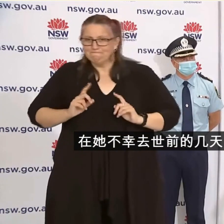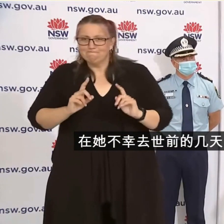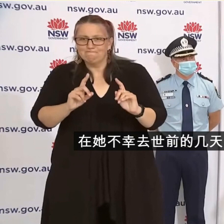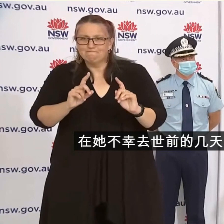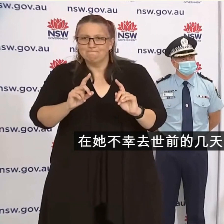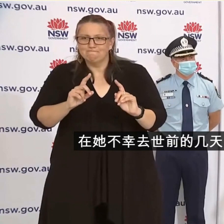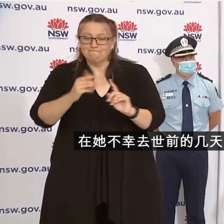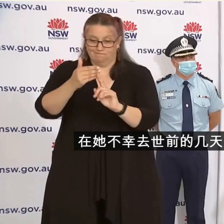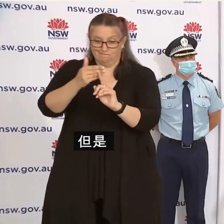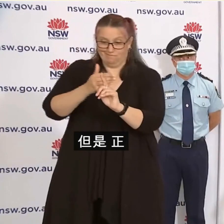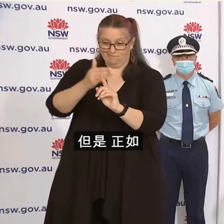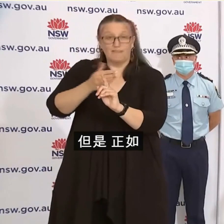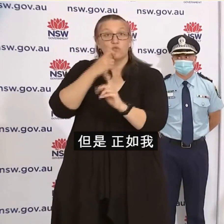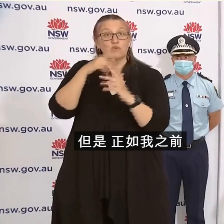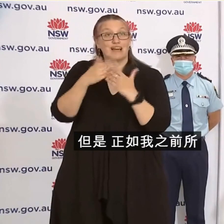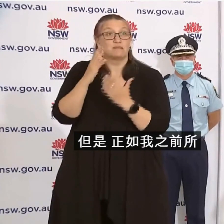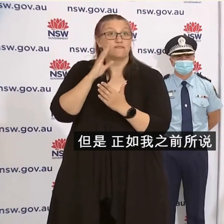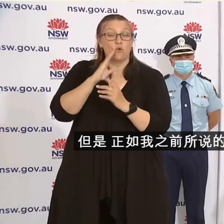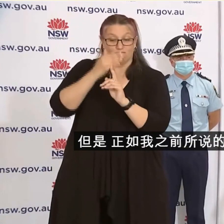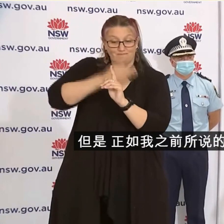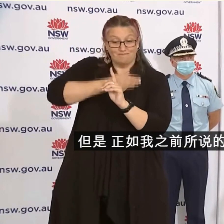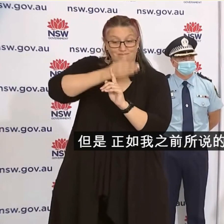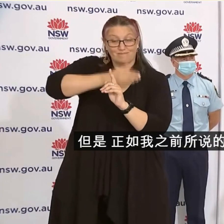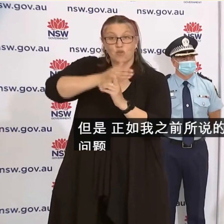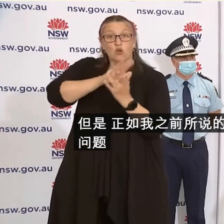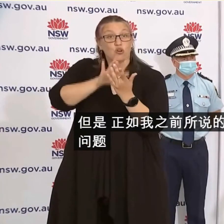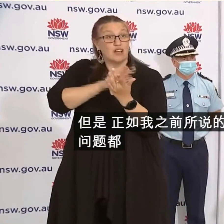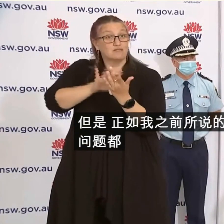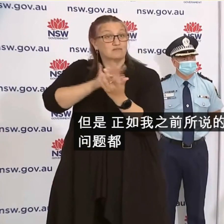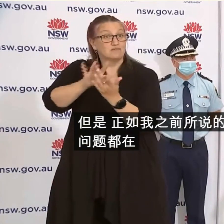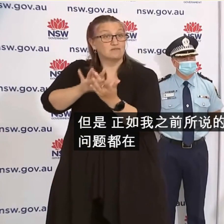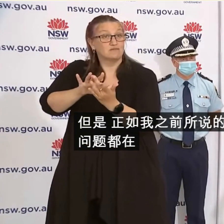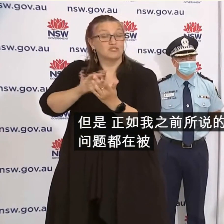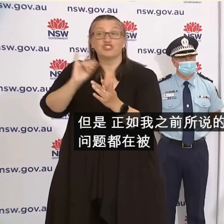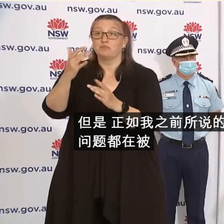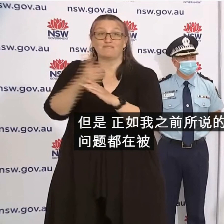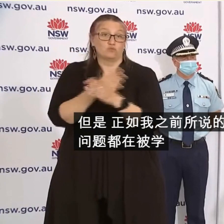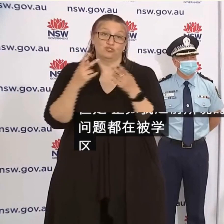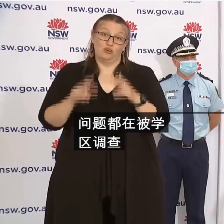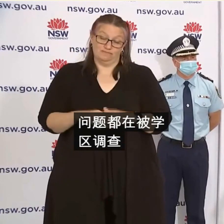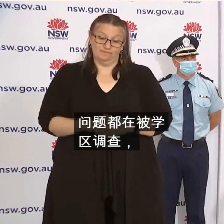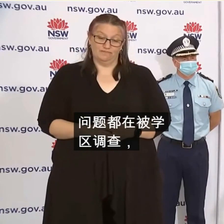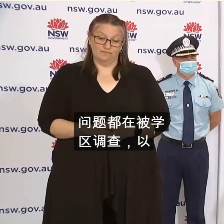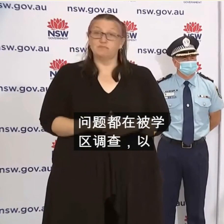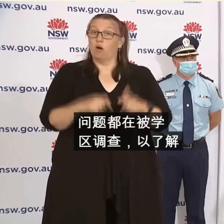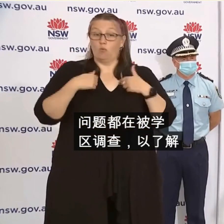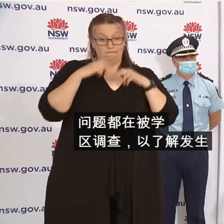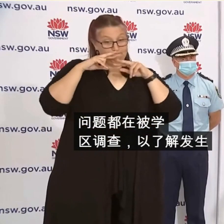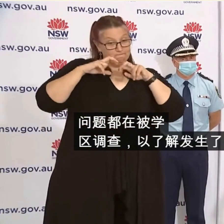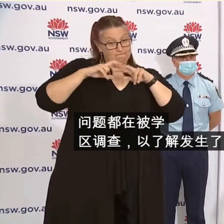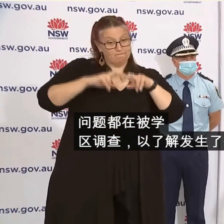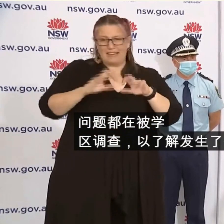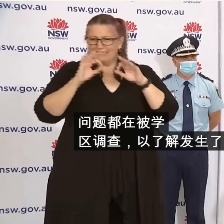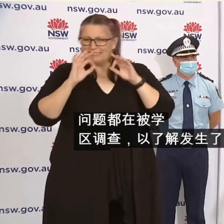her tragic death. But as I said earlier, all of those issues are being looked into by the district to understand